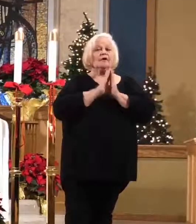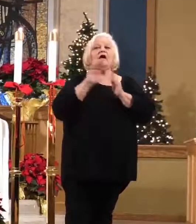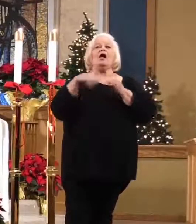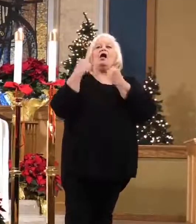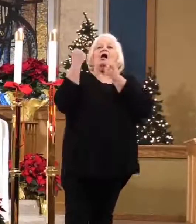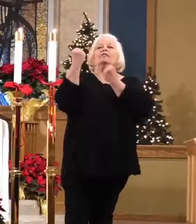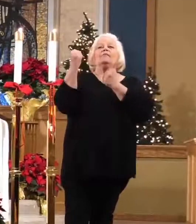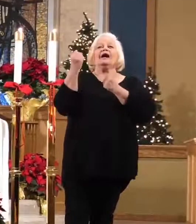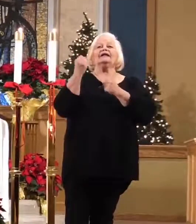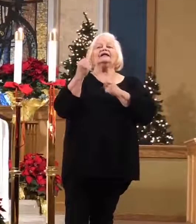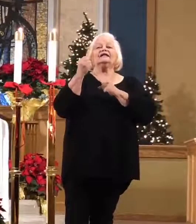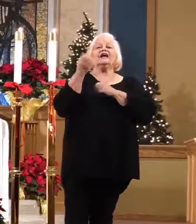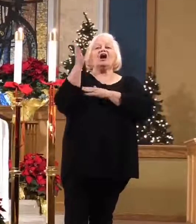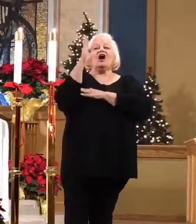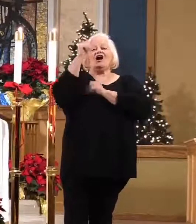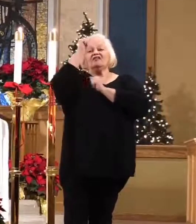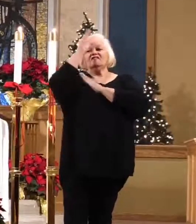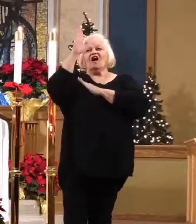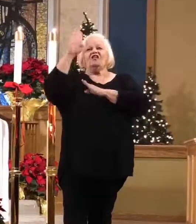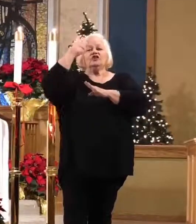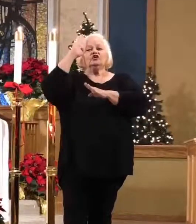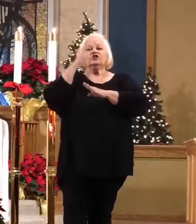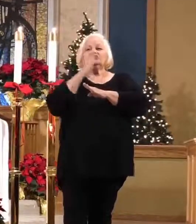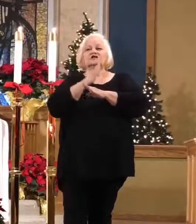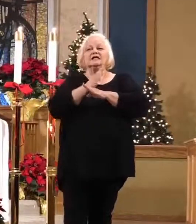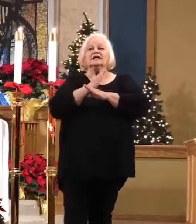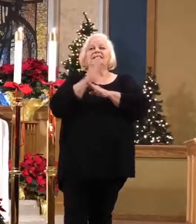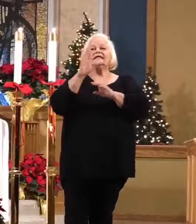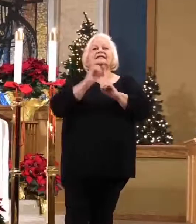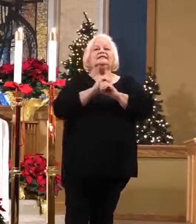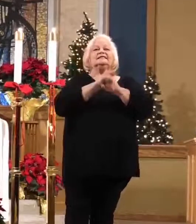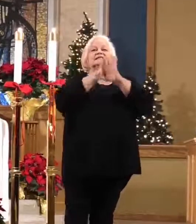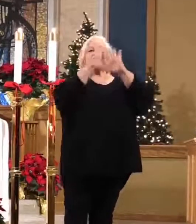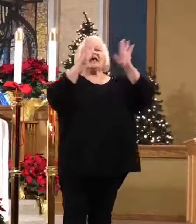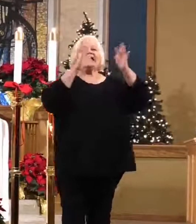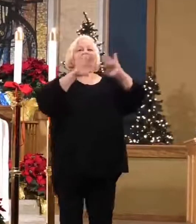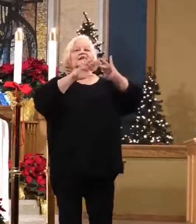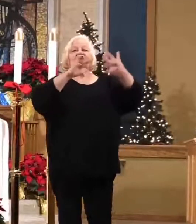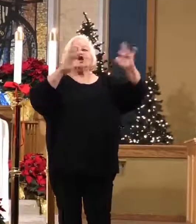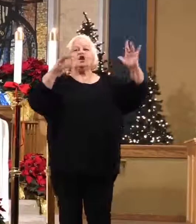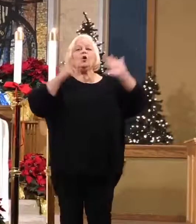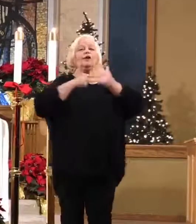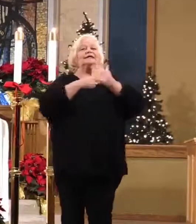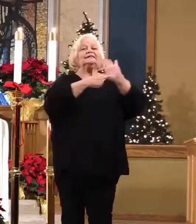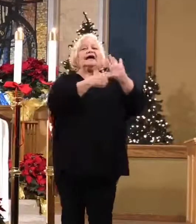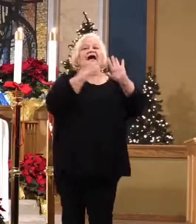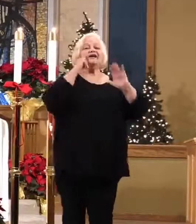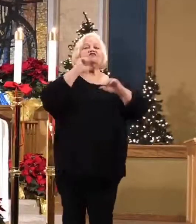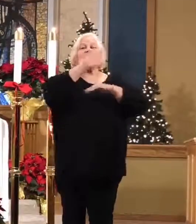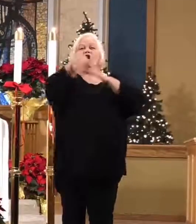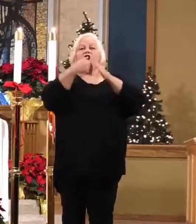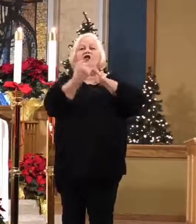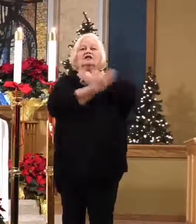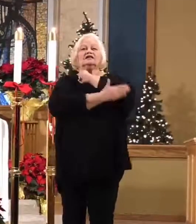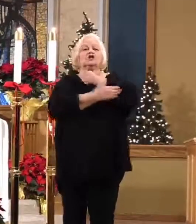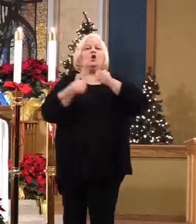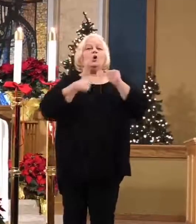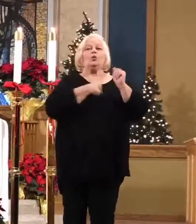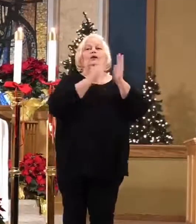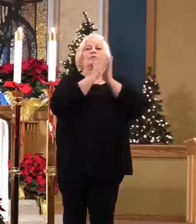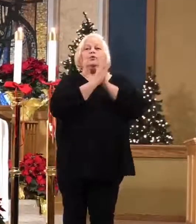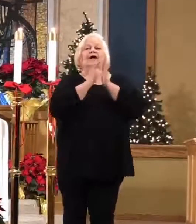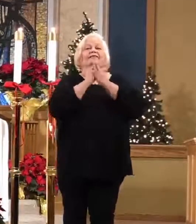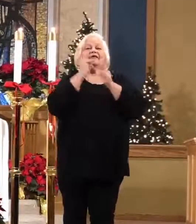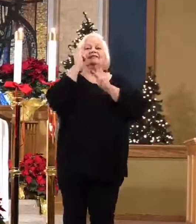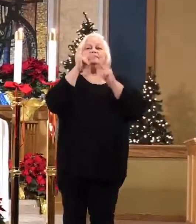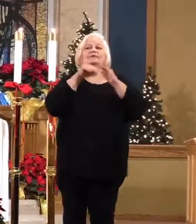Almighty God and Father, your Son is light from light, your glowing sign to all nations. As we pray for the peoples of your